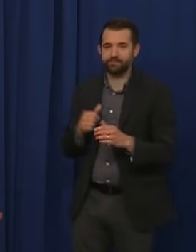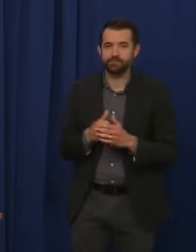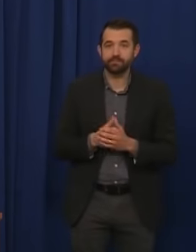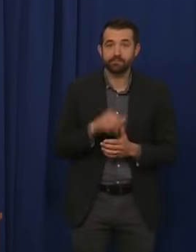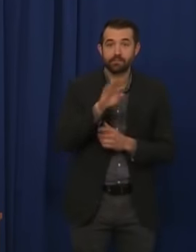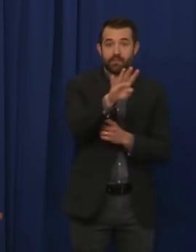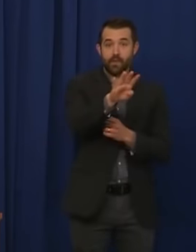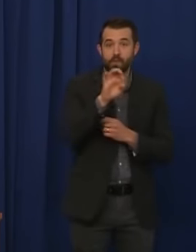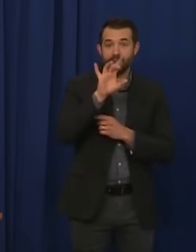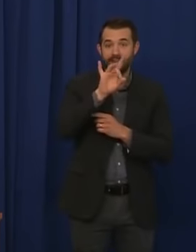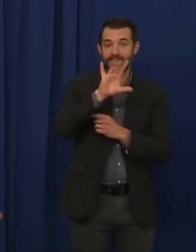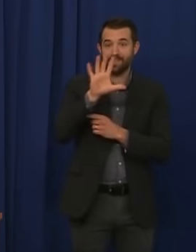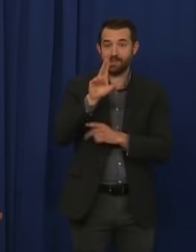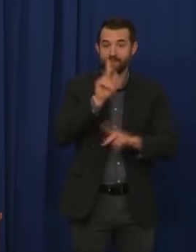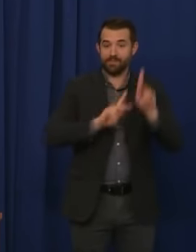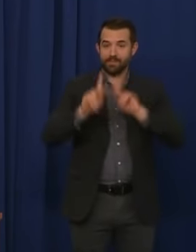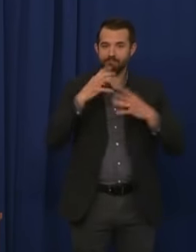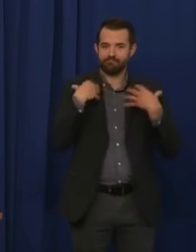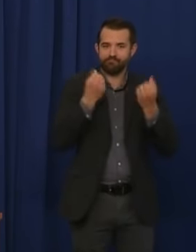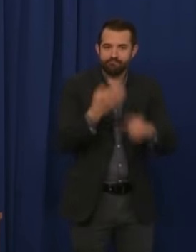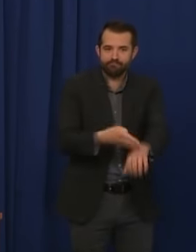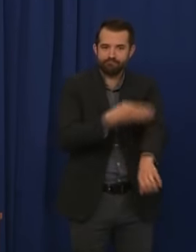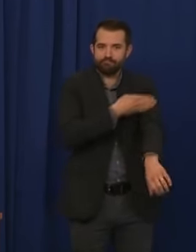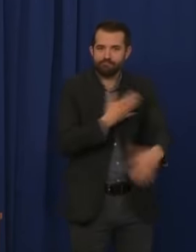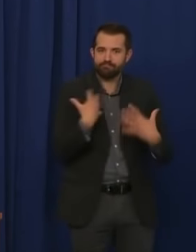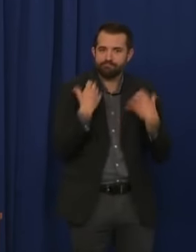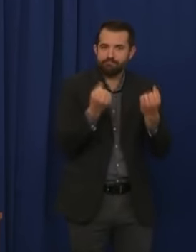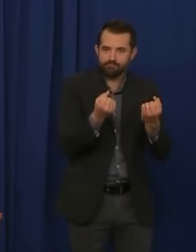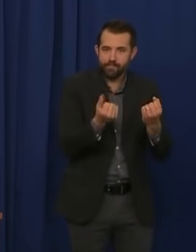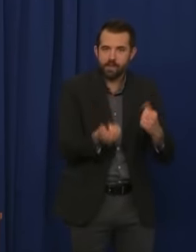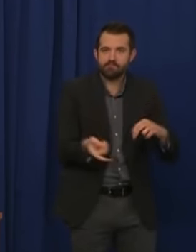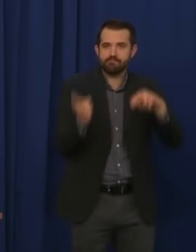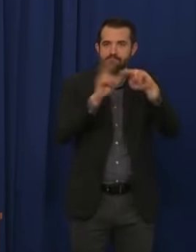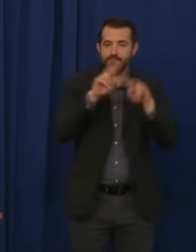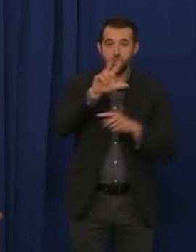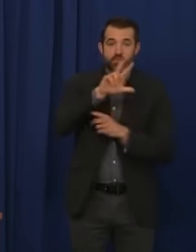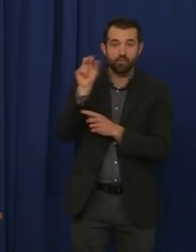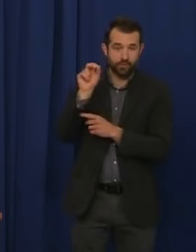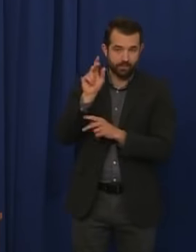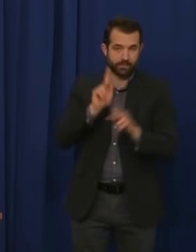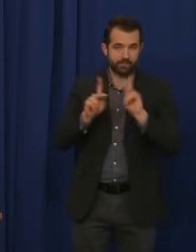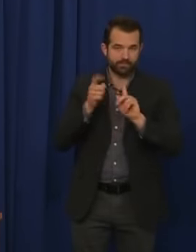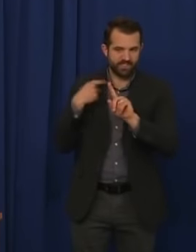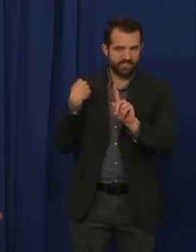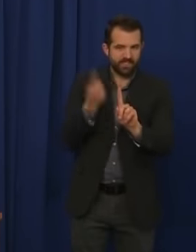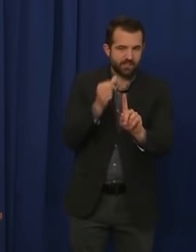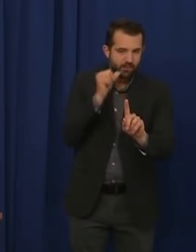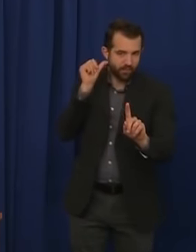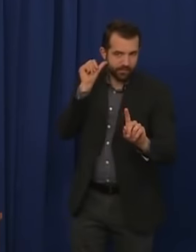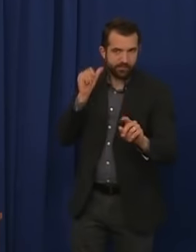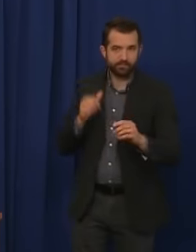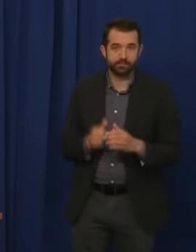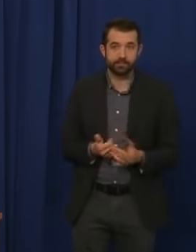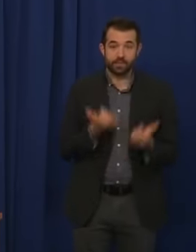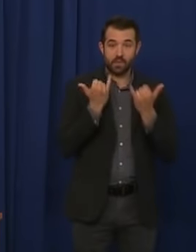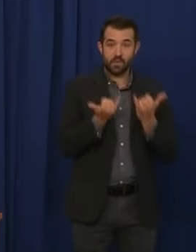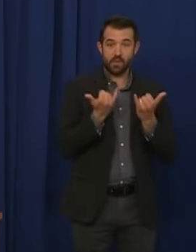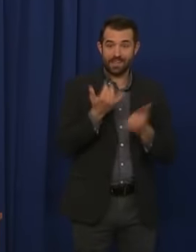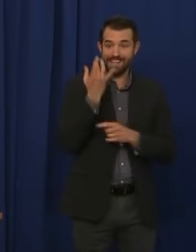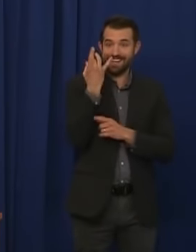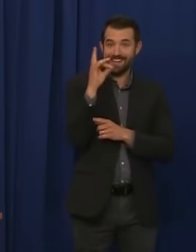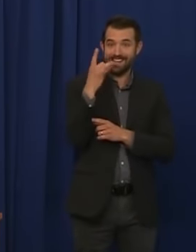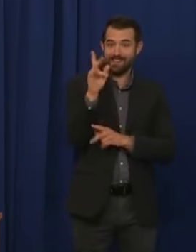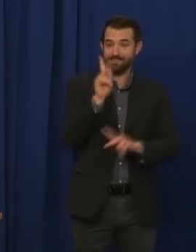485 individuals have recovered, an increase of 30. At present, there are 18 individuals